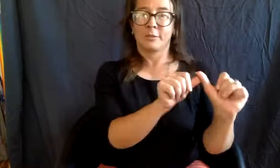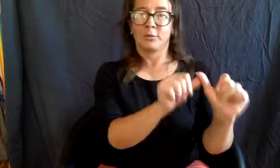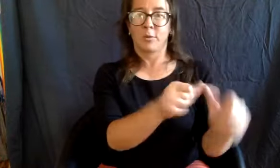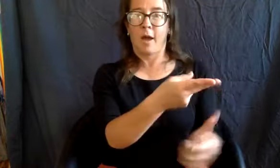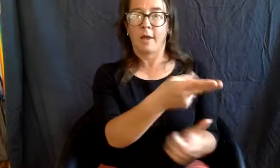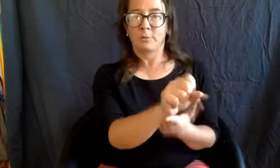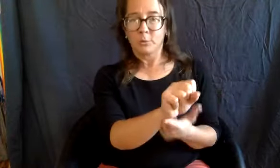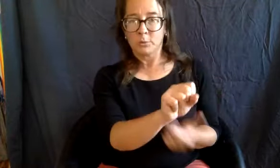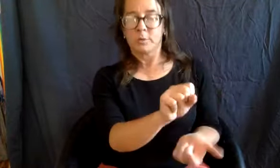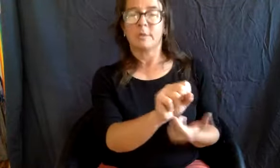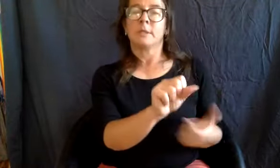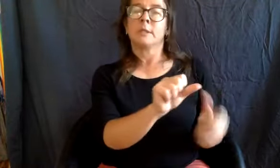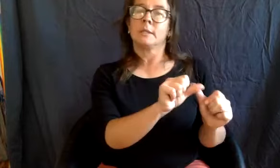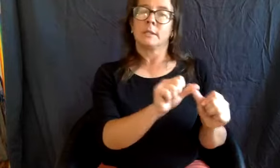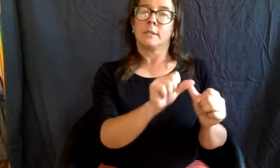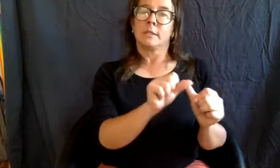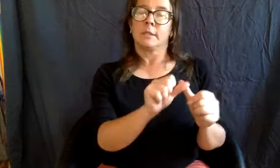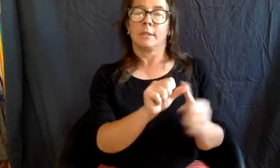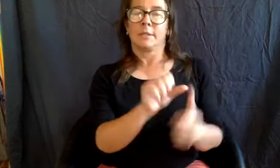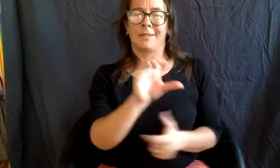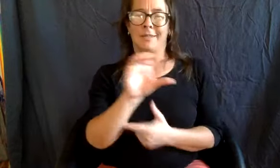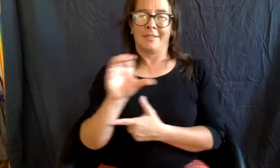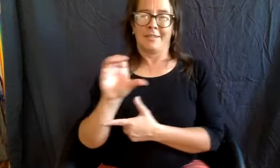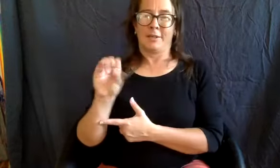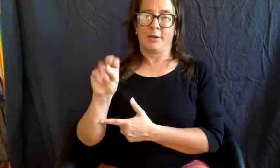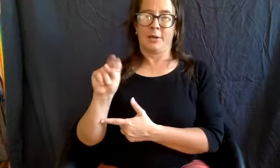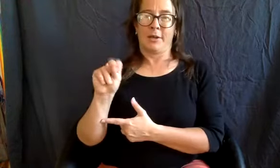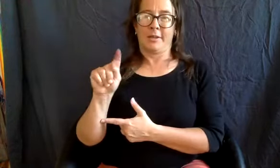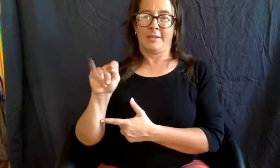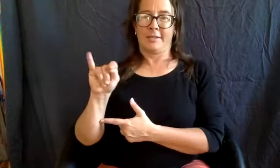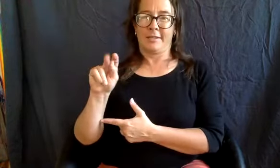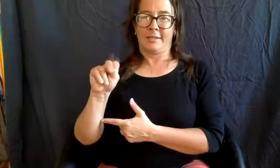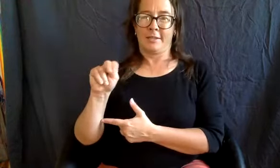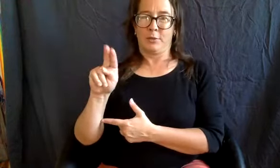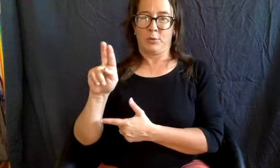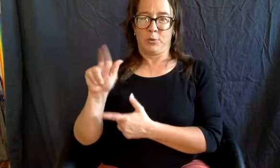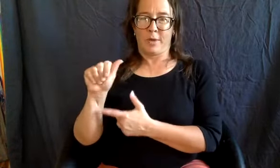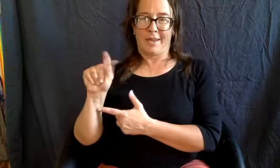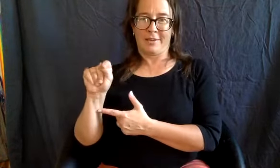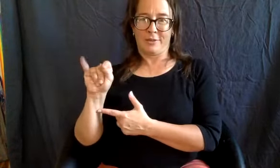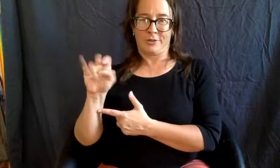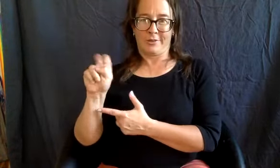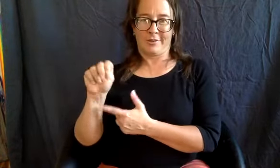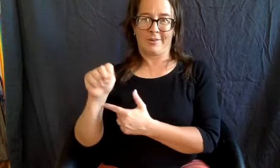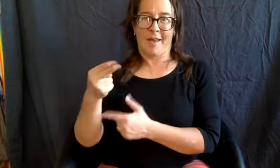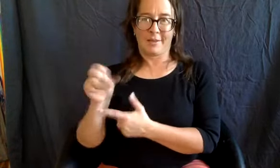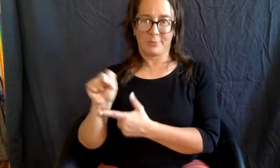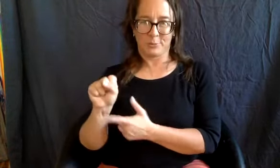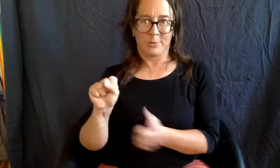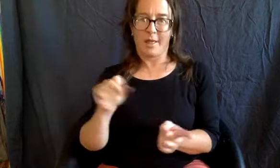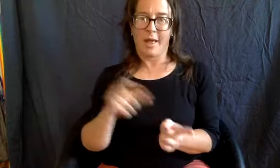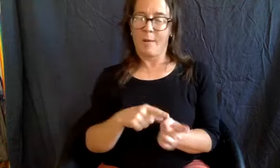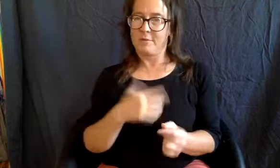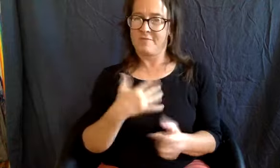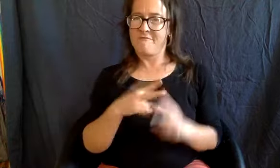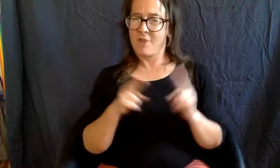me. He lies to me. And I am devastated by that, but it's a reality for me. And again, one more time,